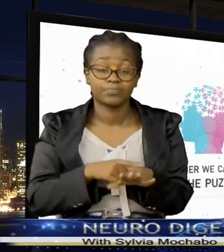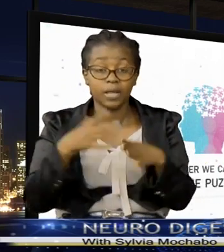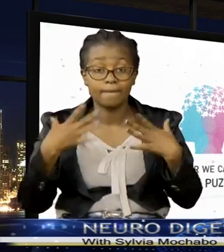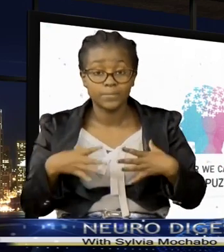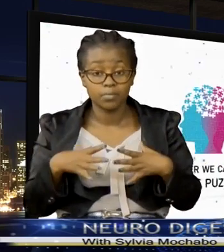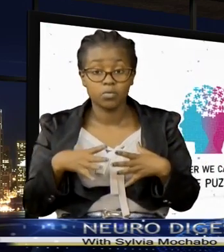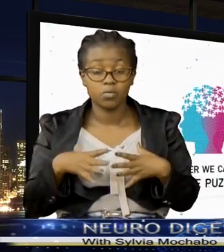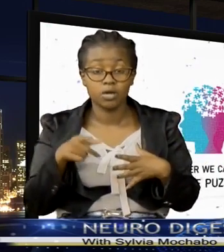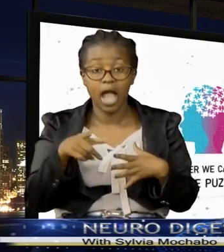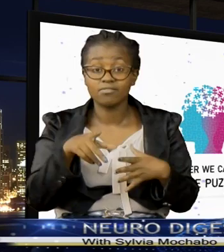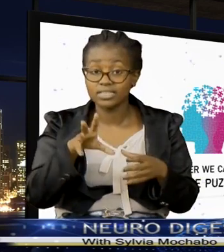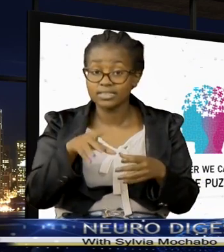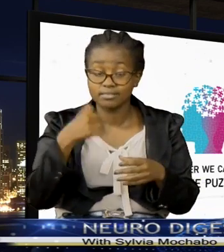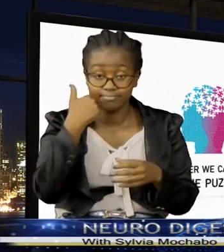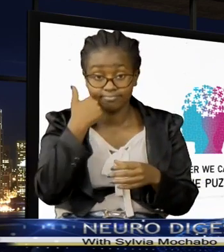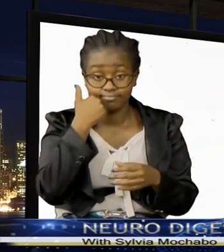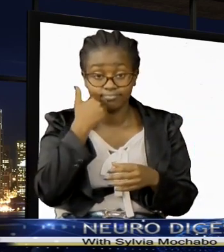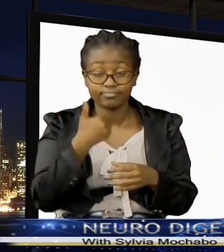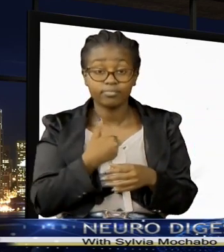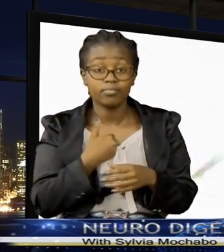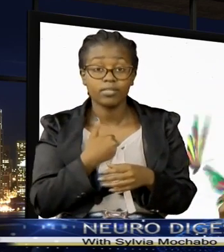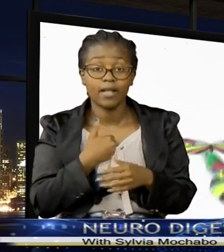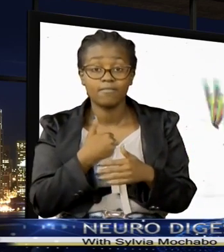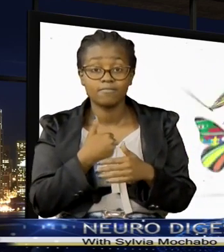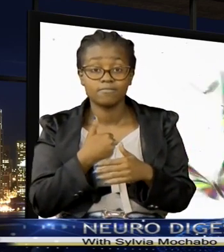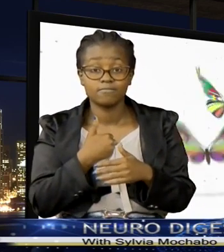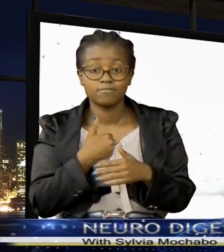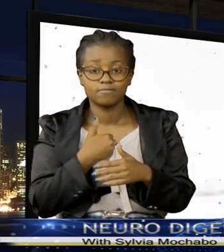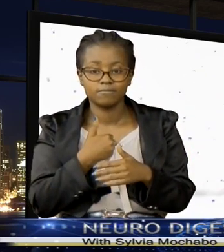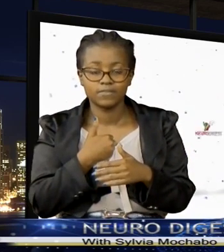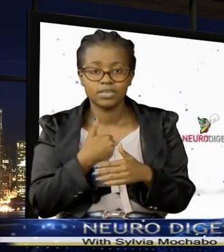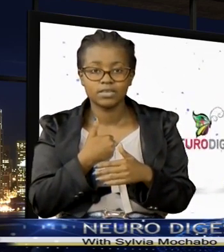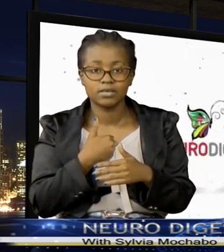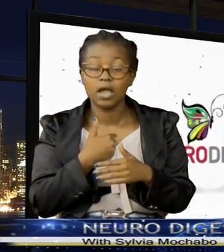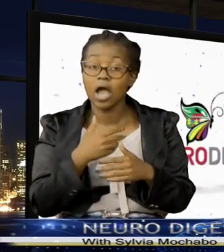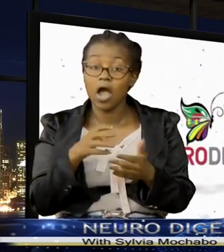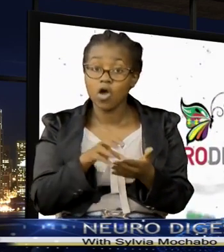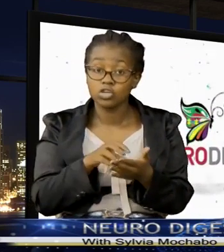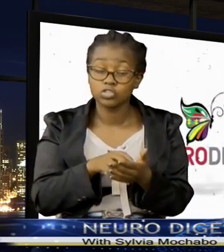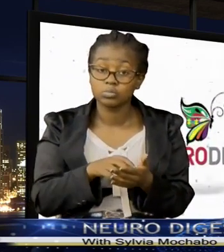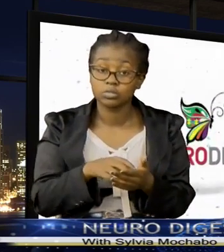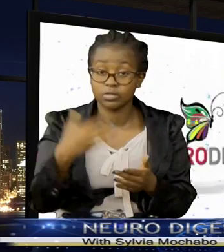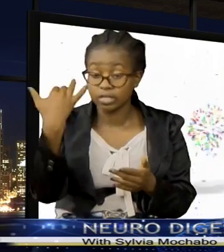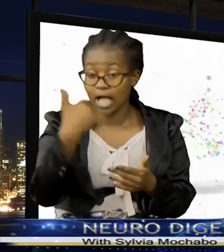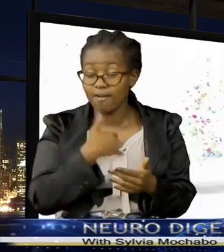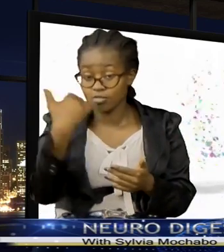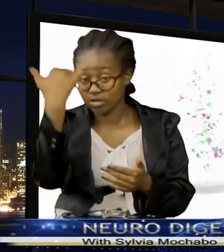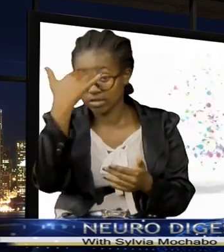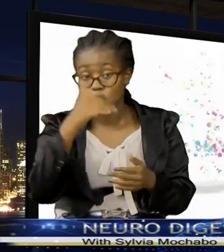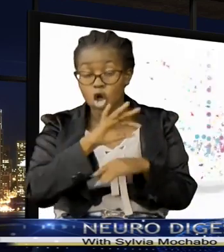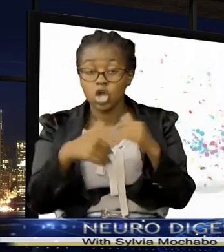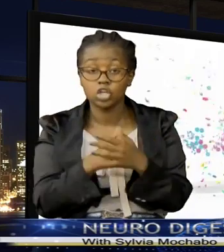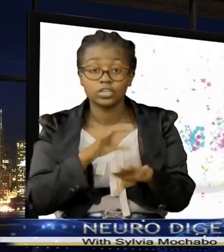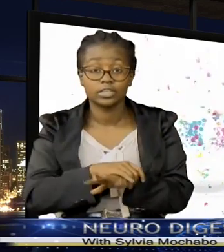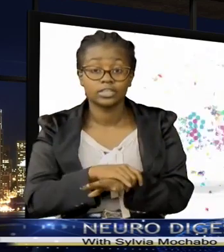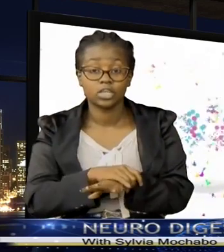persons with neurodevelopmental disorders having underlying medical conditions, especially on the autistic spectrum. Or you'll